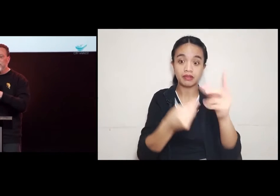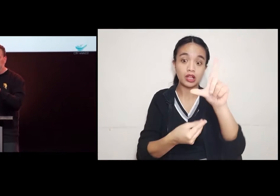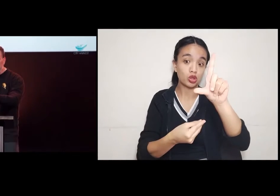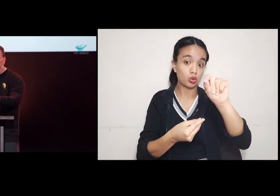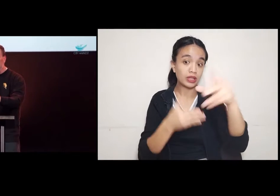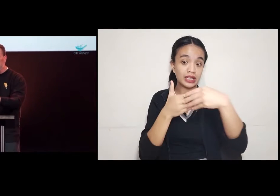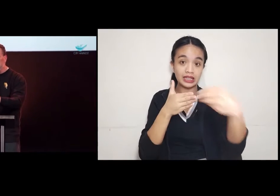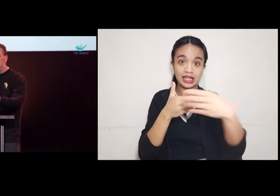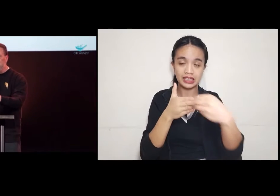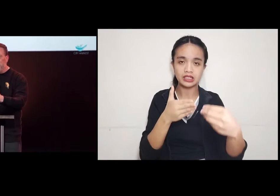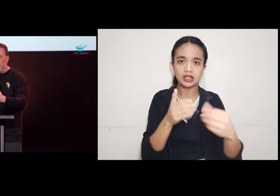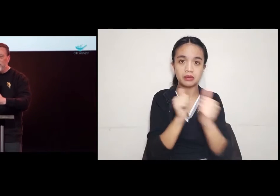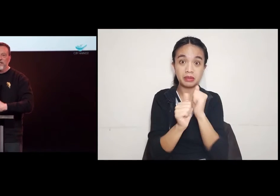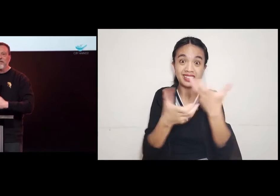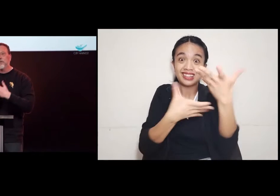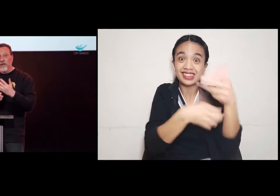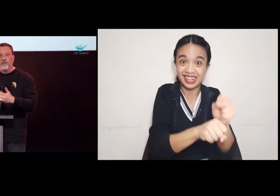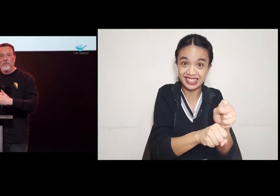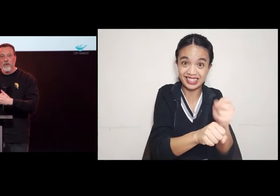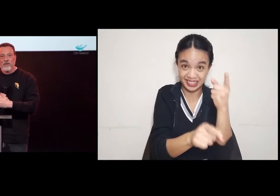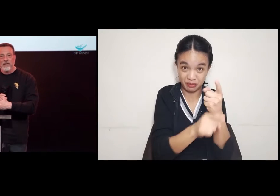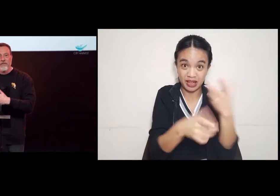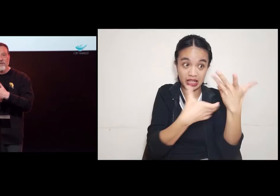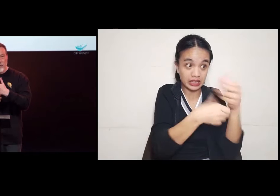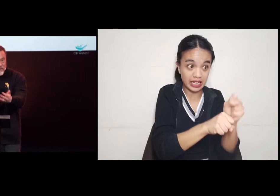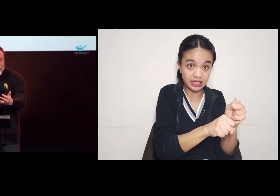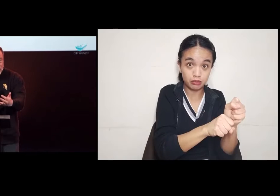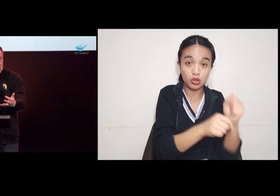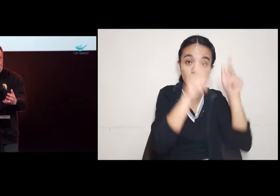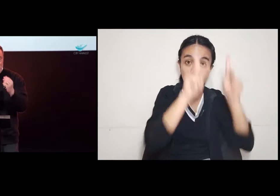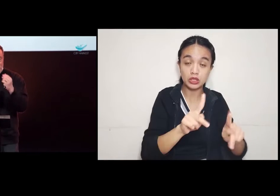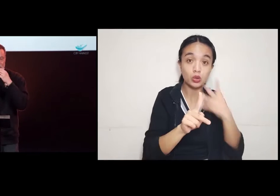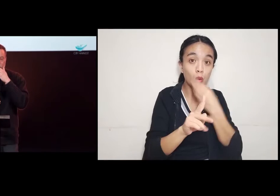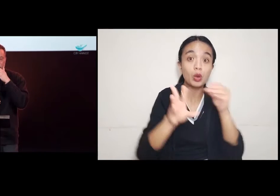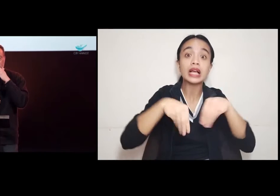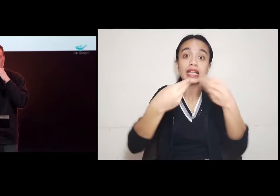someone else gives you $20, you tend to trust the person who gave you $20.